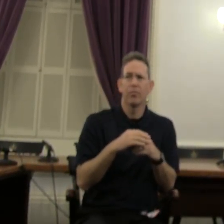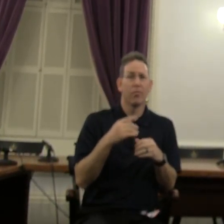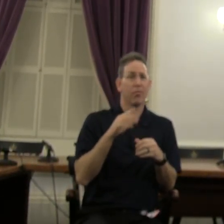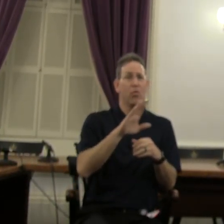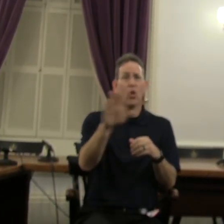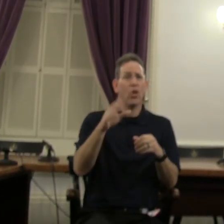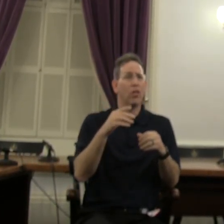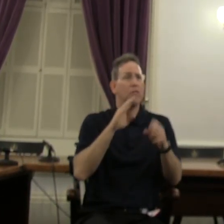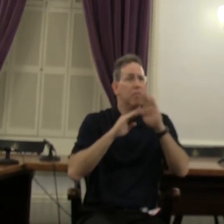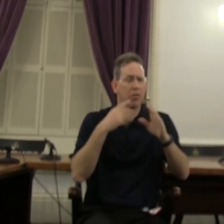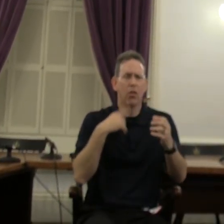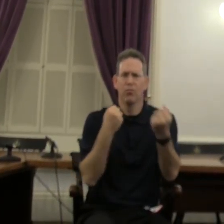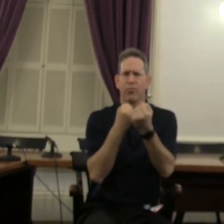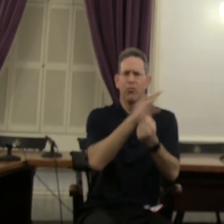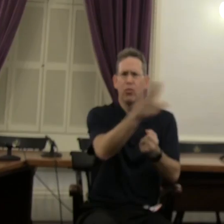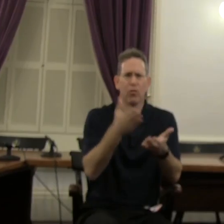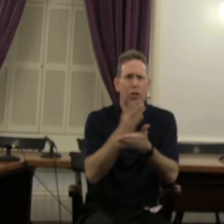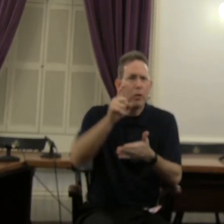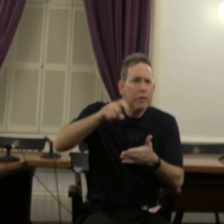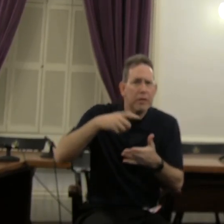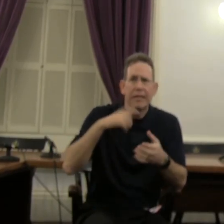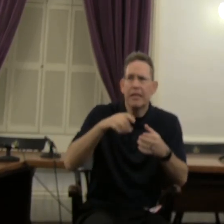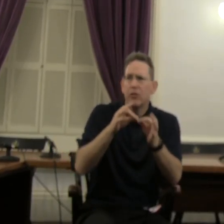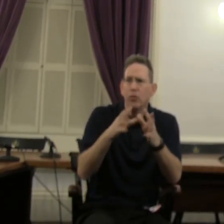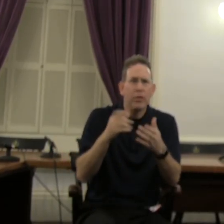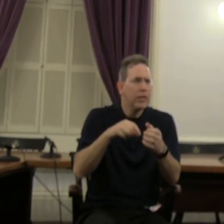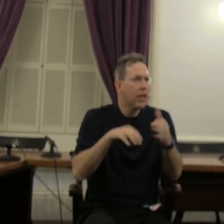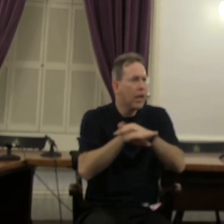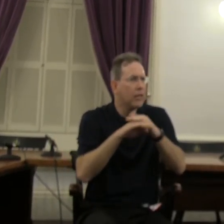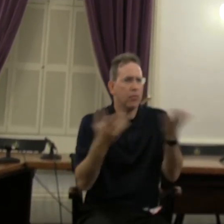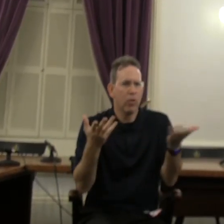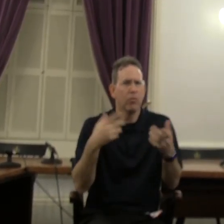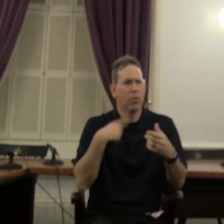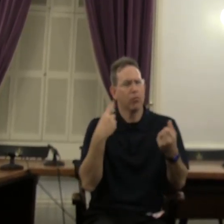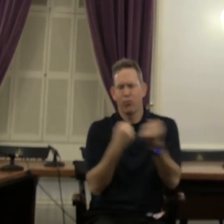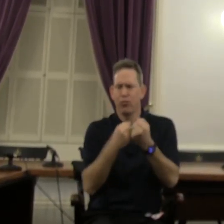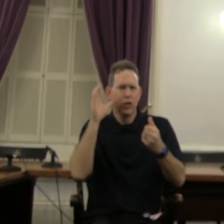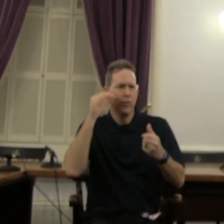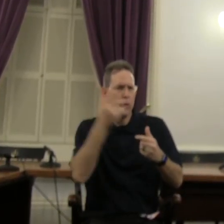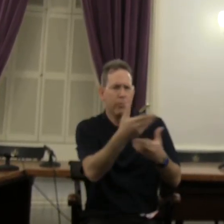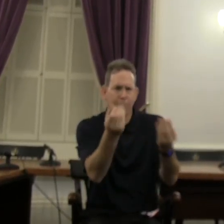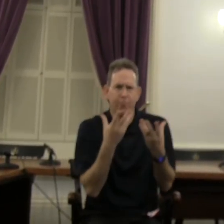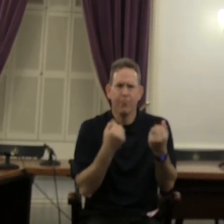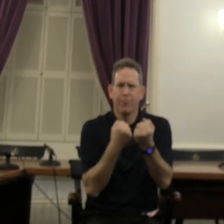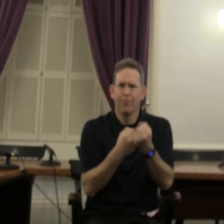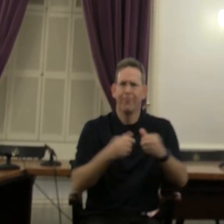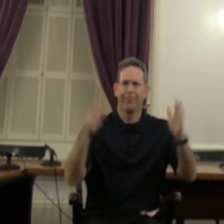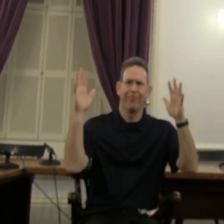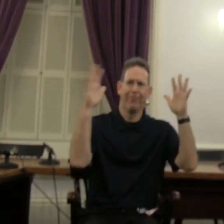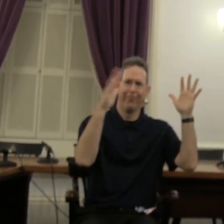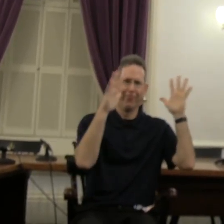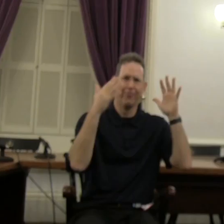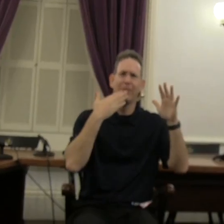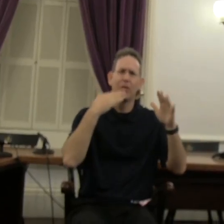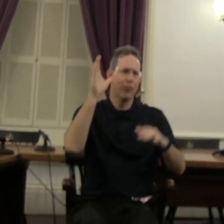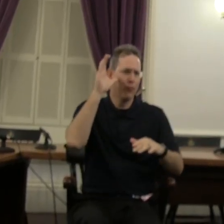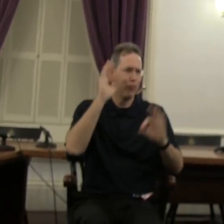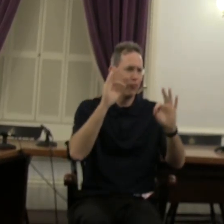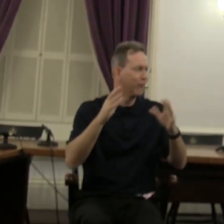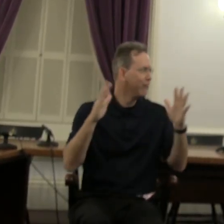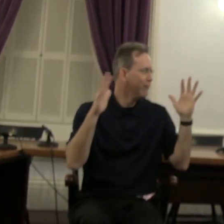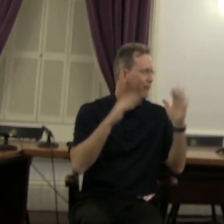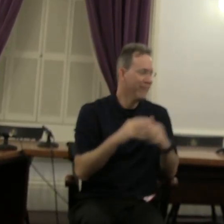We all face life in different ways. But you have a delegation between Senator Sanders, Senator Leahy, and Carson Walsh who will continue